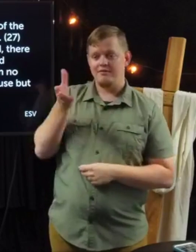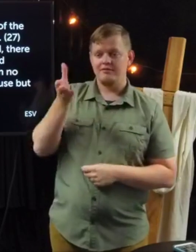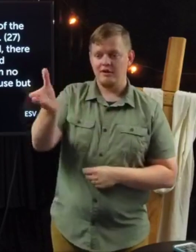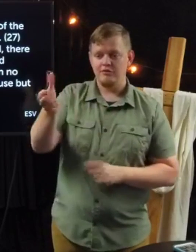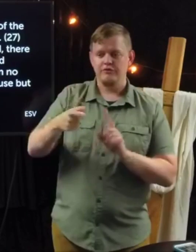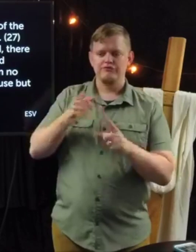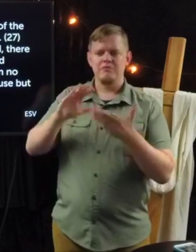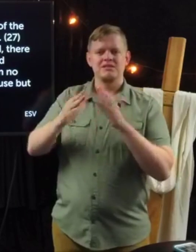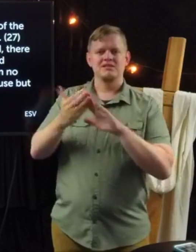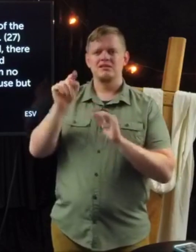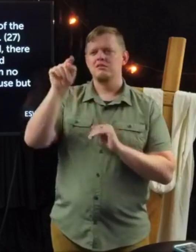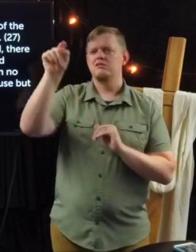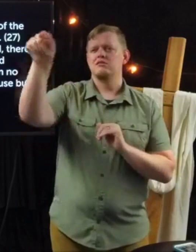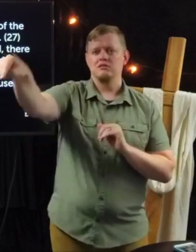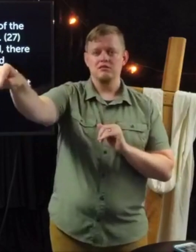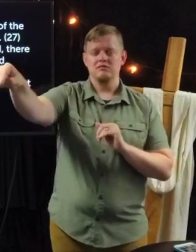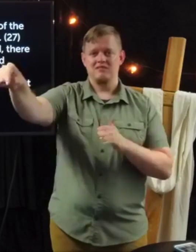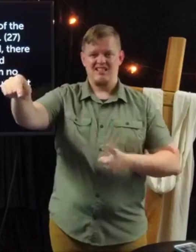And the man was there from